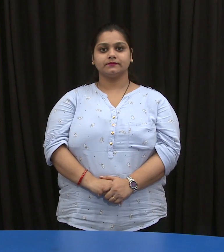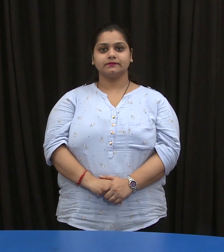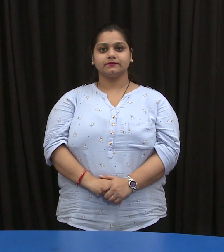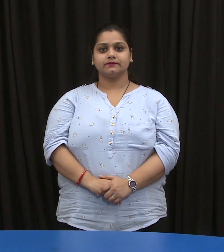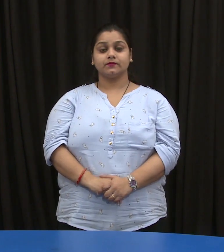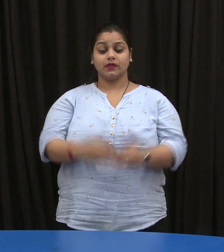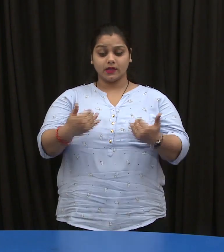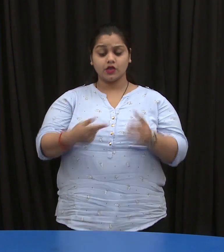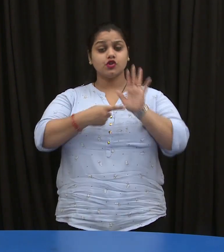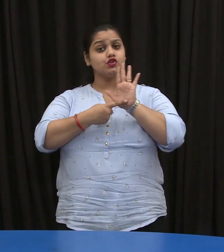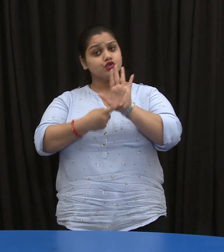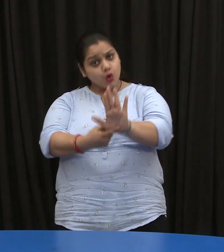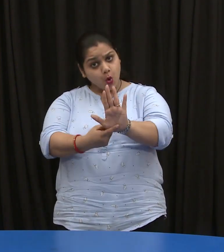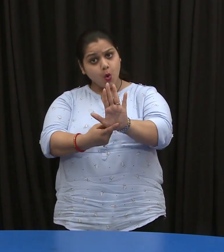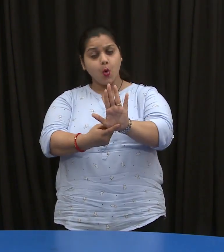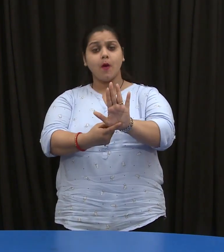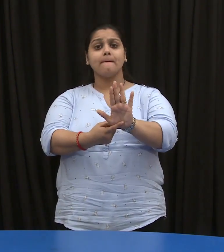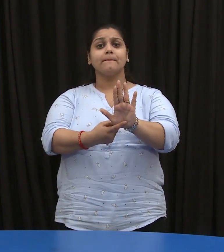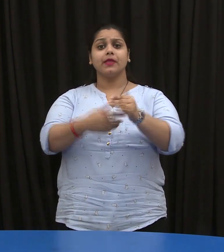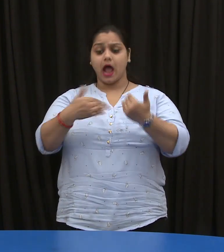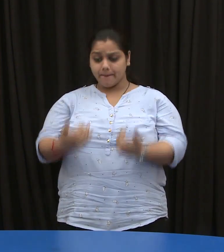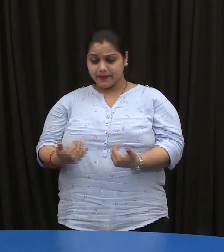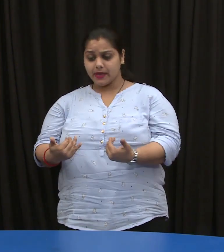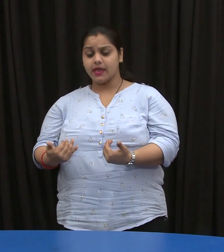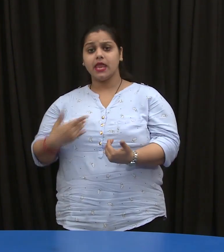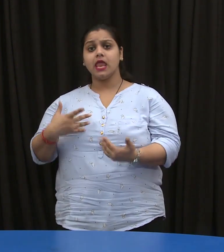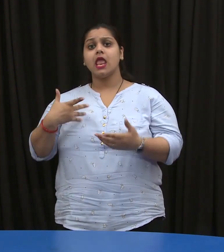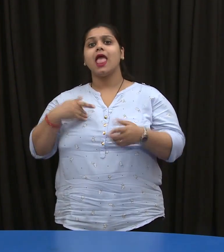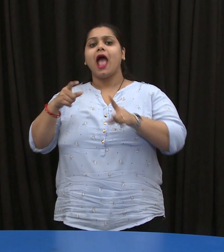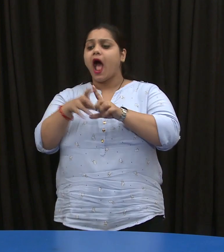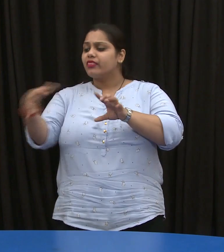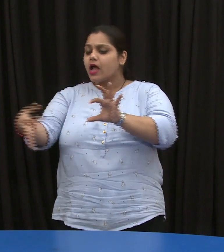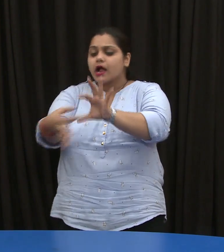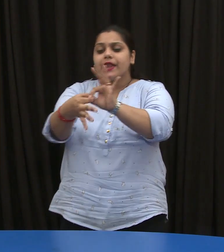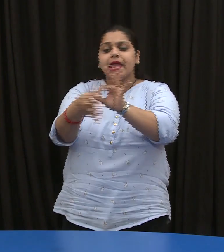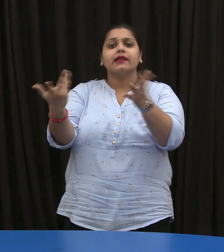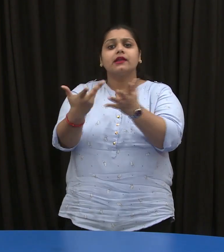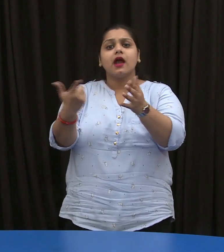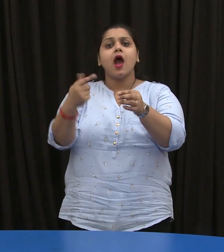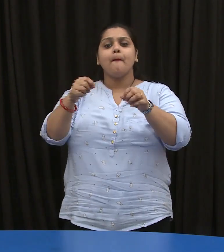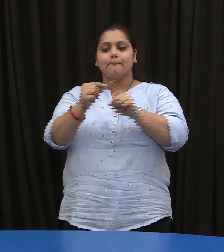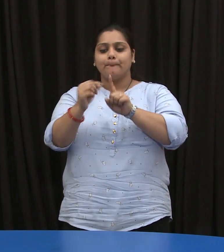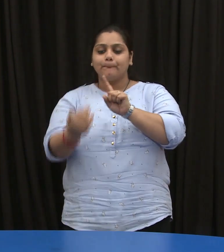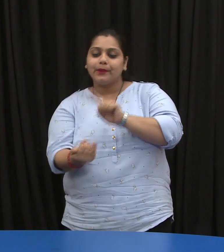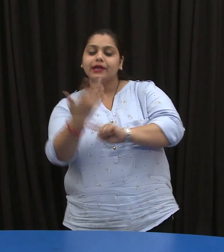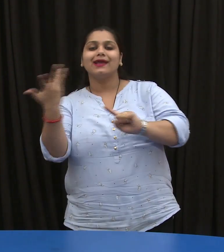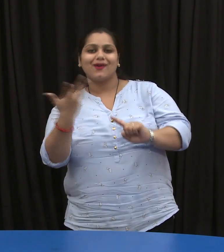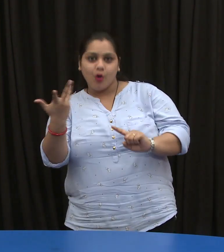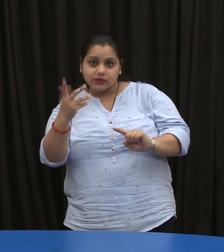It displays a list of currently installed printers and faxes